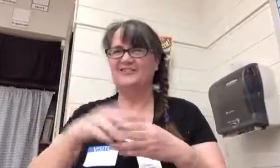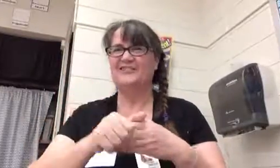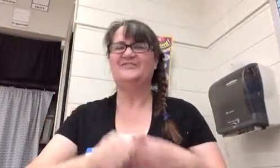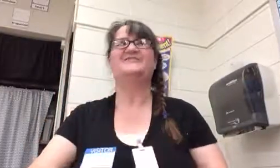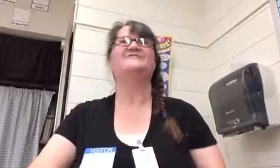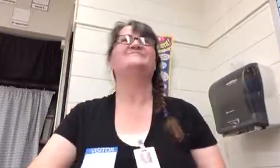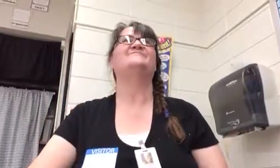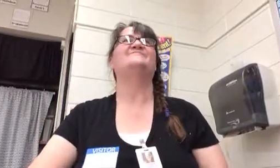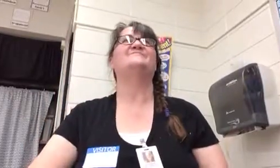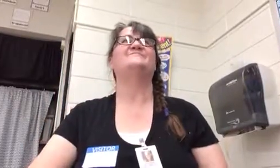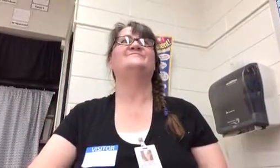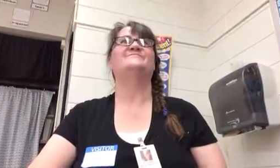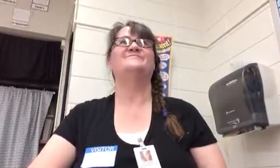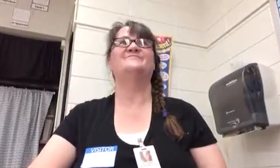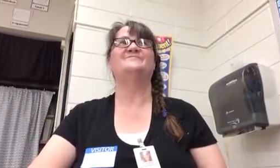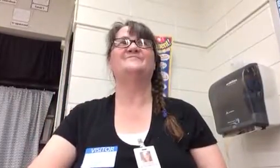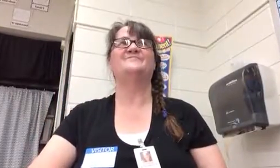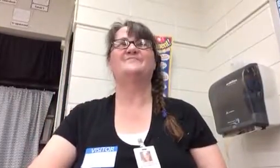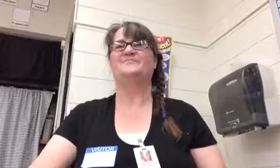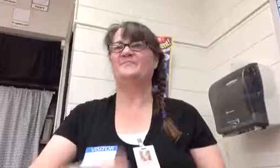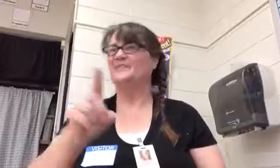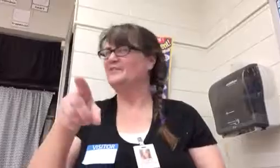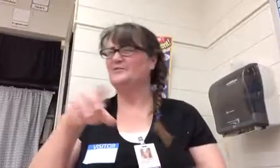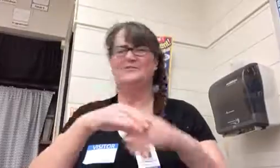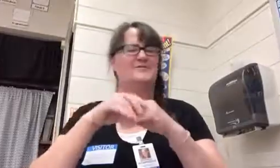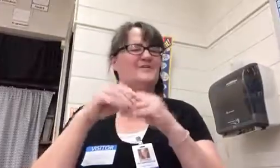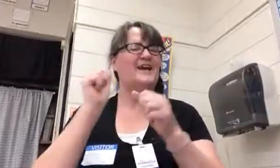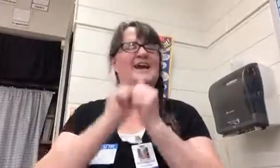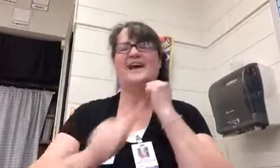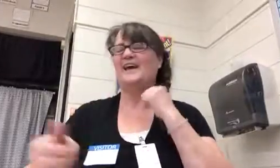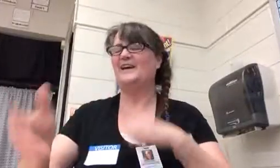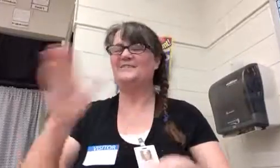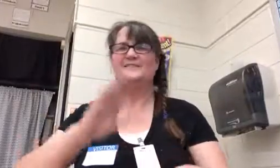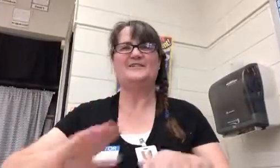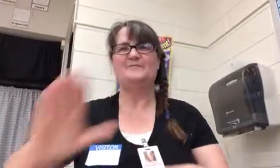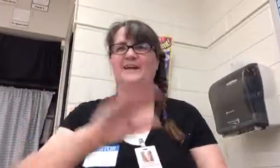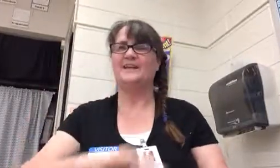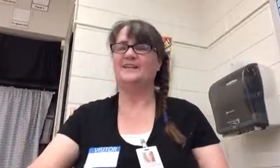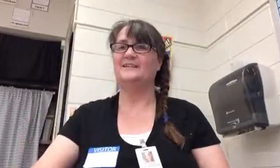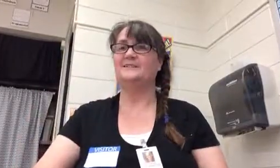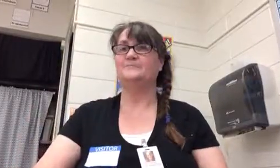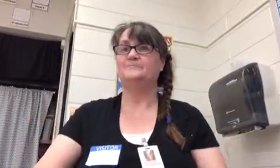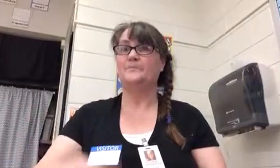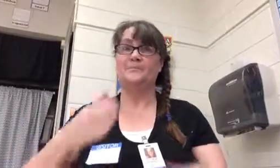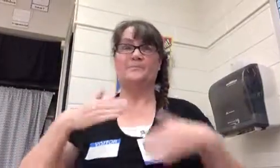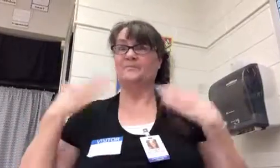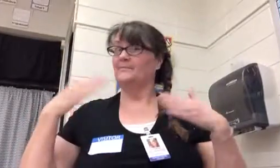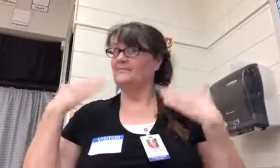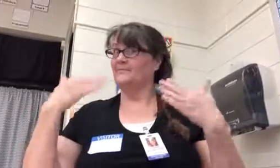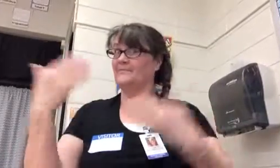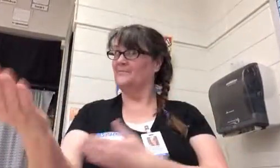you. And you, and you, and you. Happy morning, everyone. Today is...